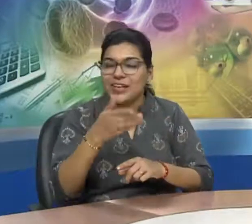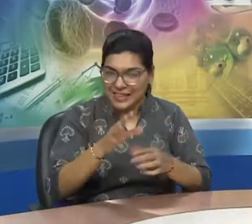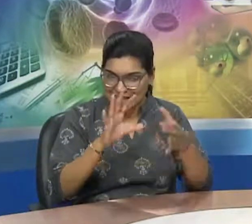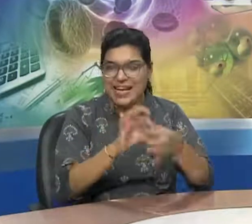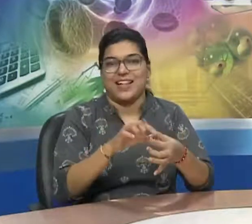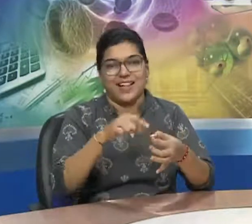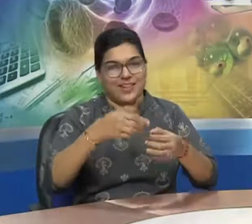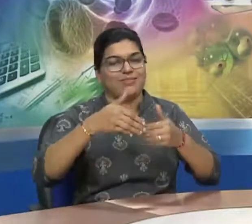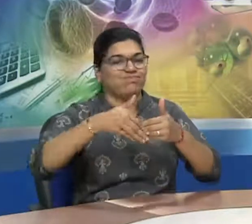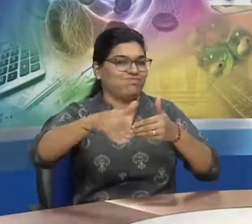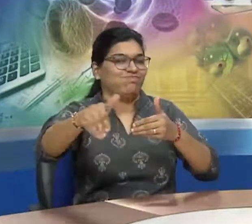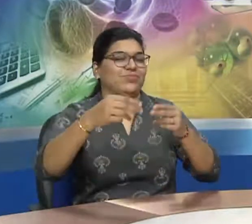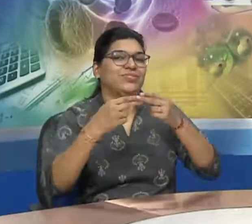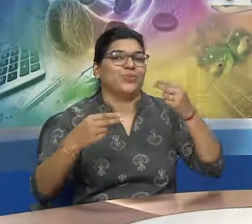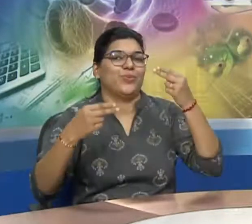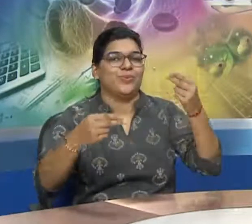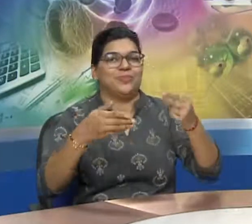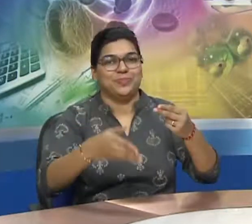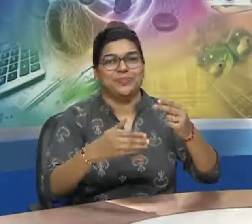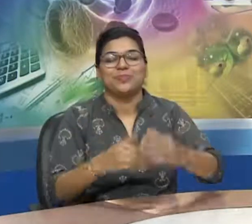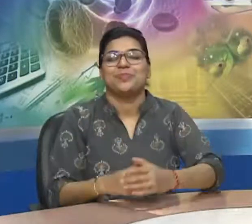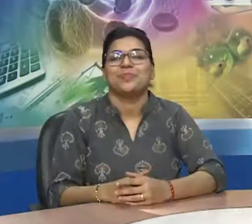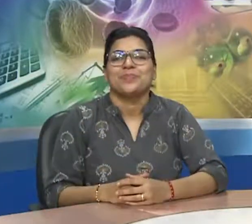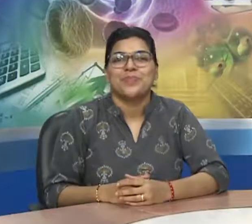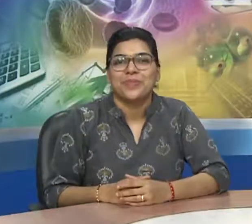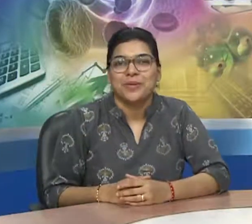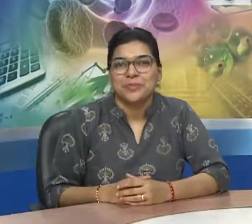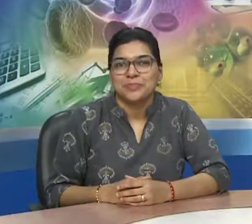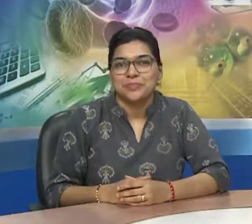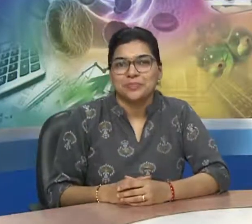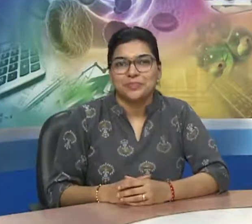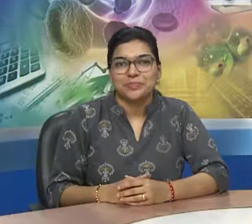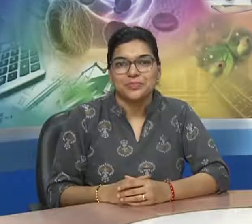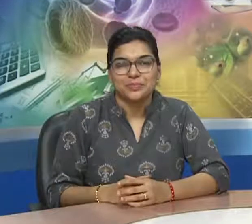Have you ever experienced such? So let us understand the story.